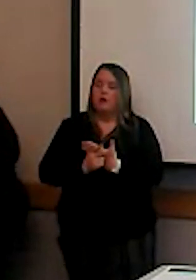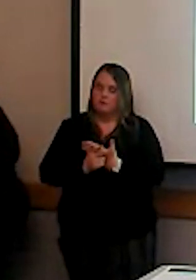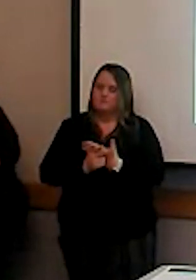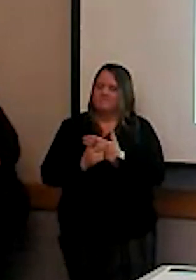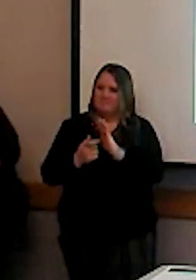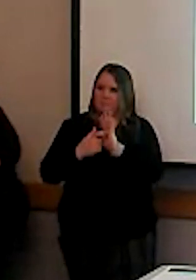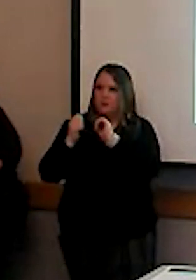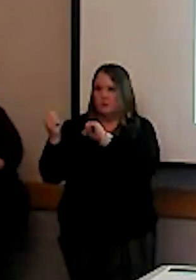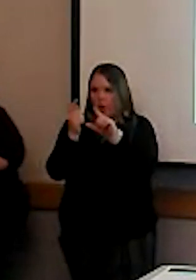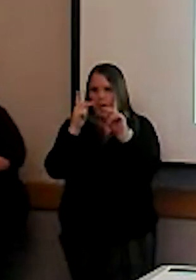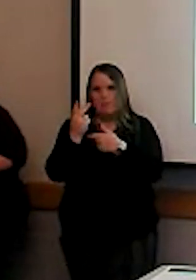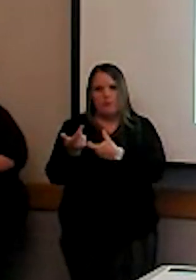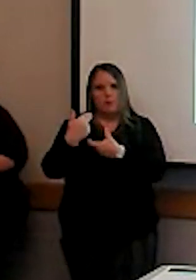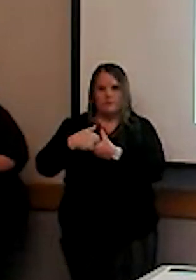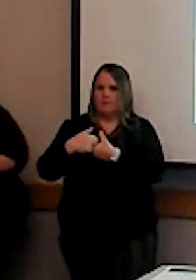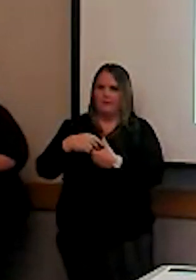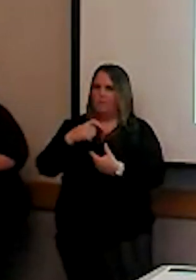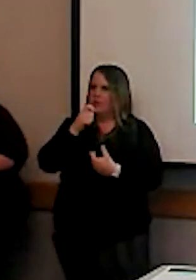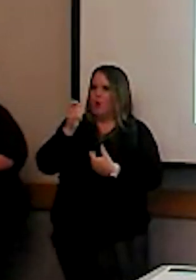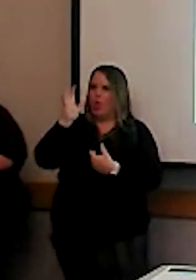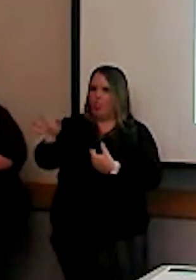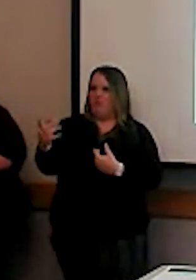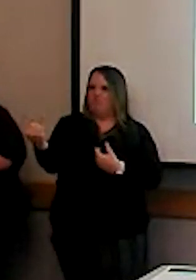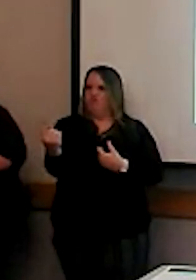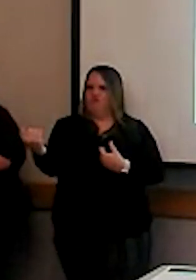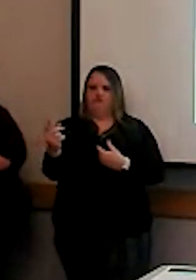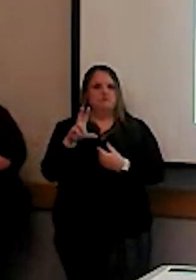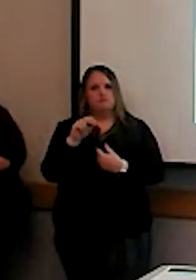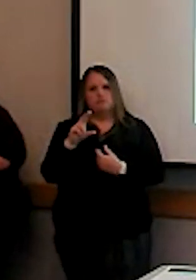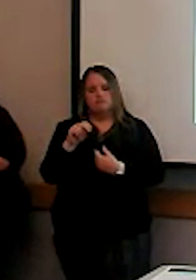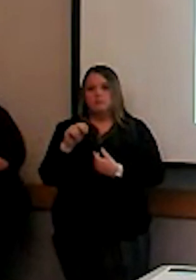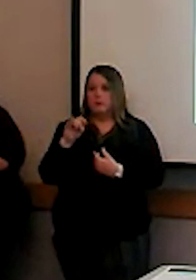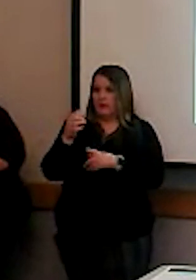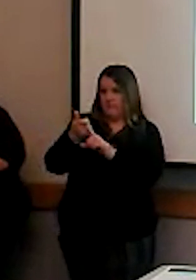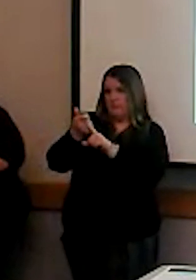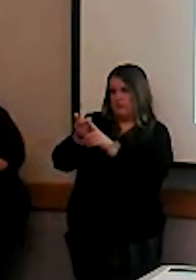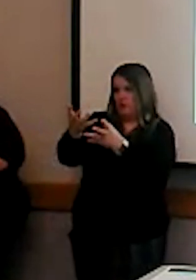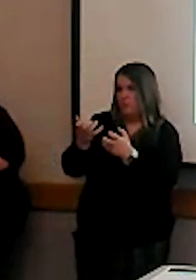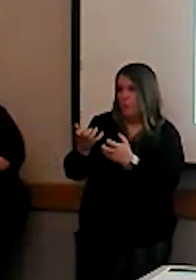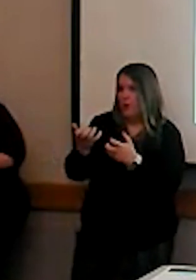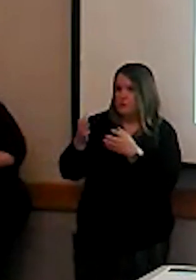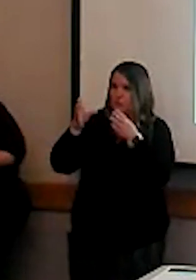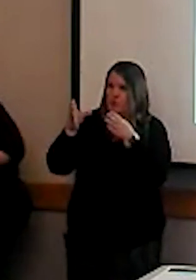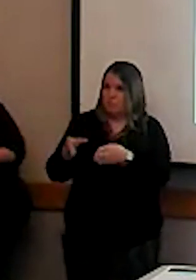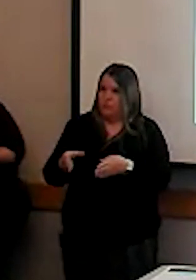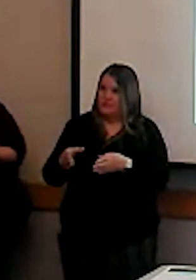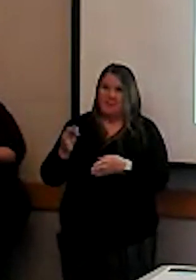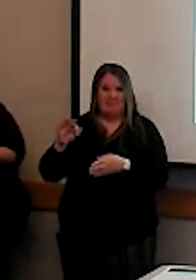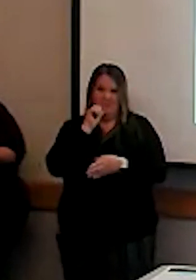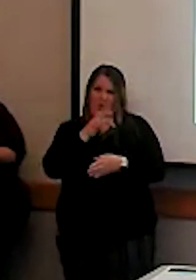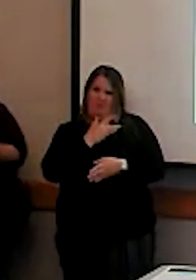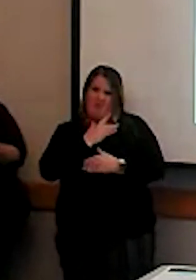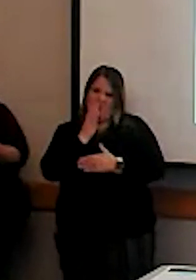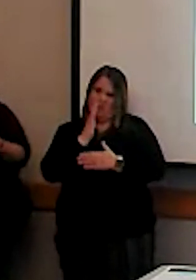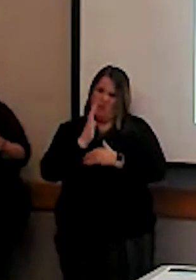everyone participates. Nobody is left out. And whether that means they want to be the one, if they're not